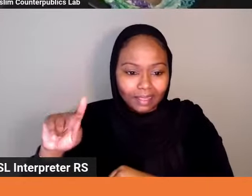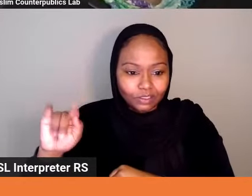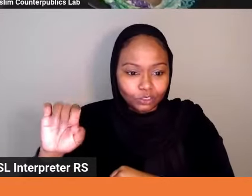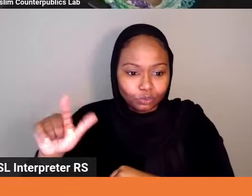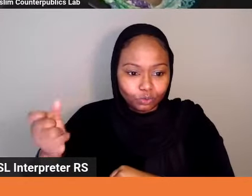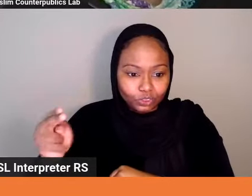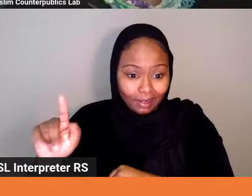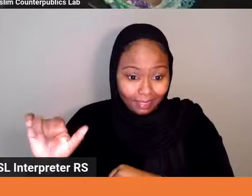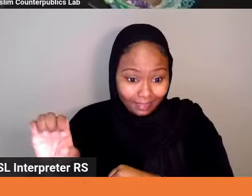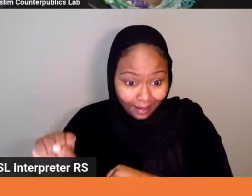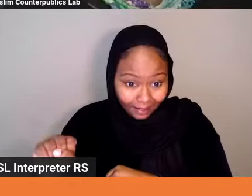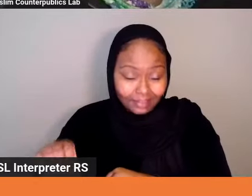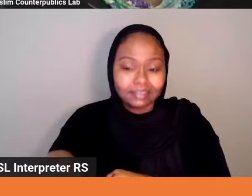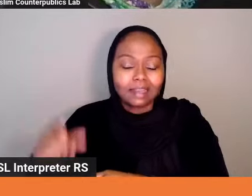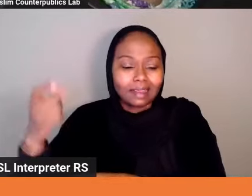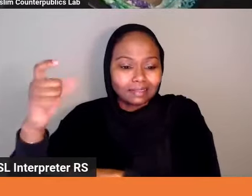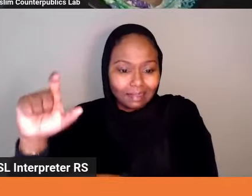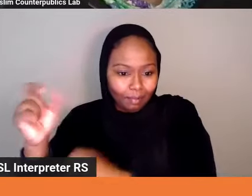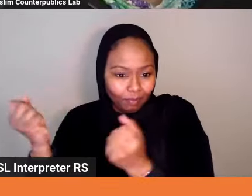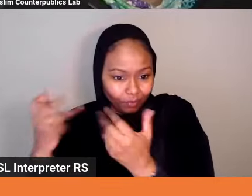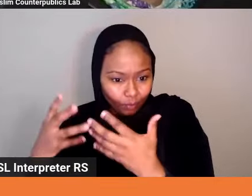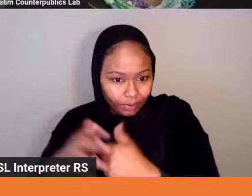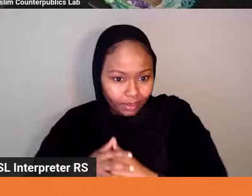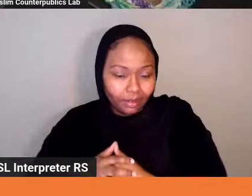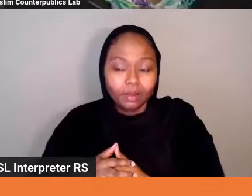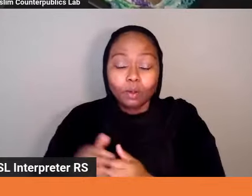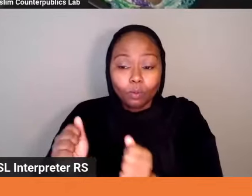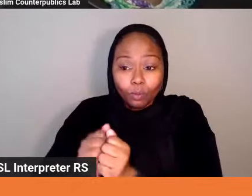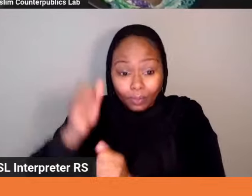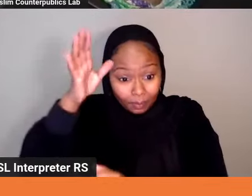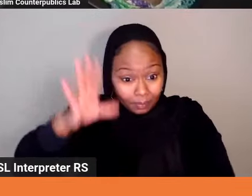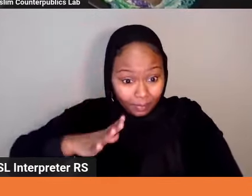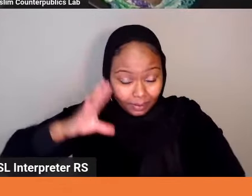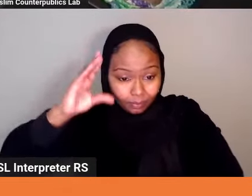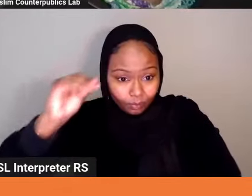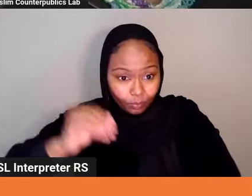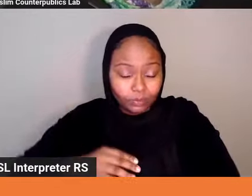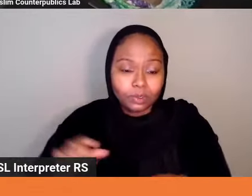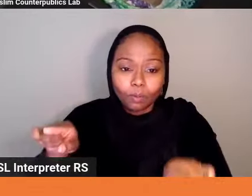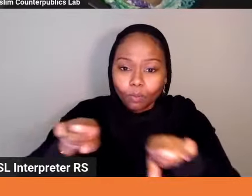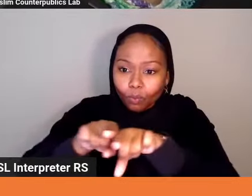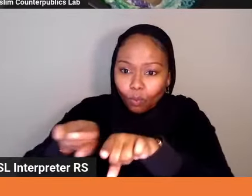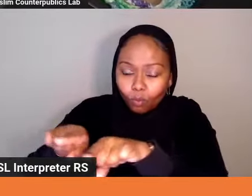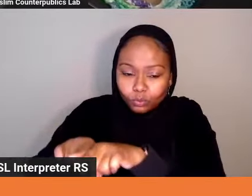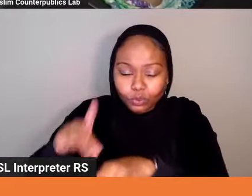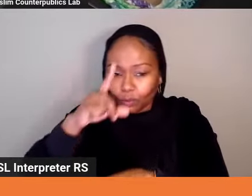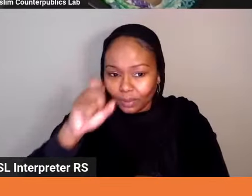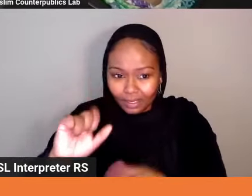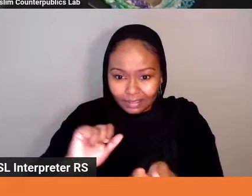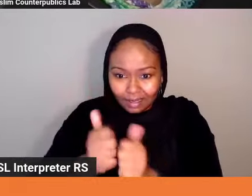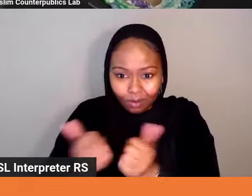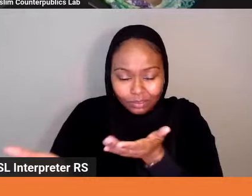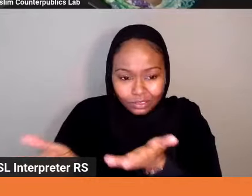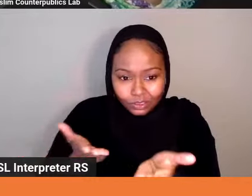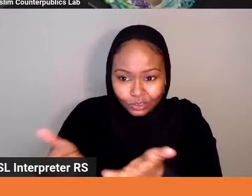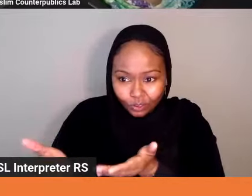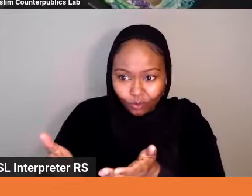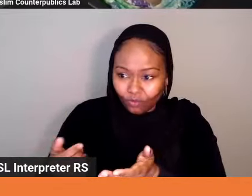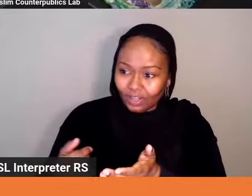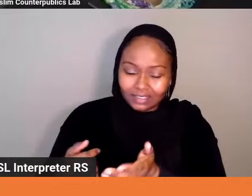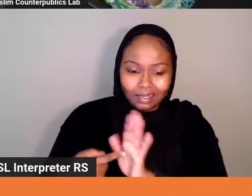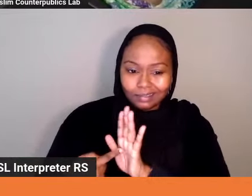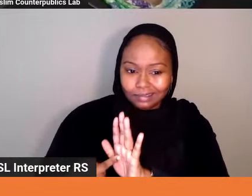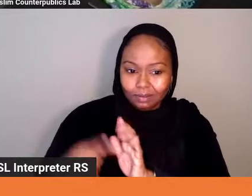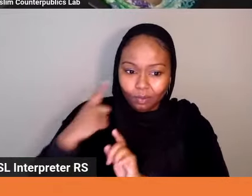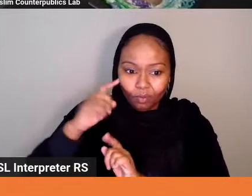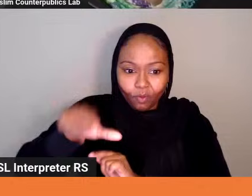Islamophobia, marked by the detention of Muslim men and boys, but also because of how it has served as a blueprint for other countries